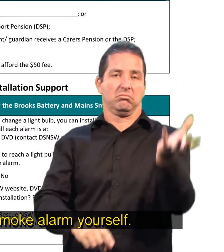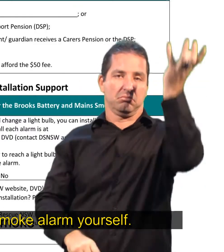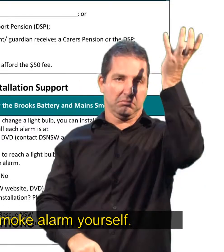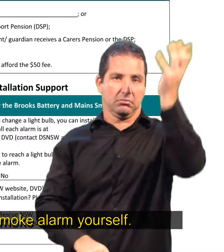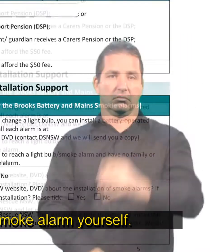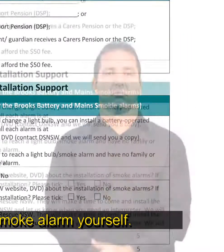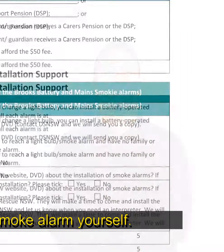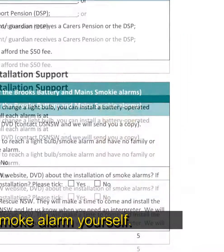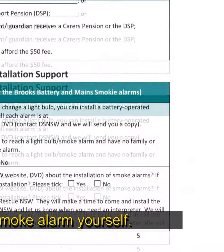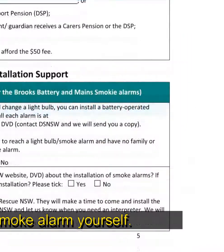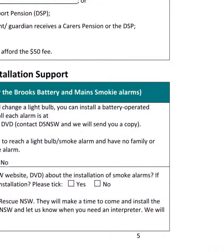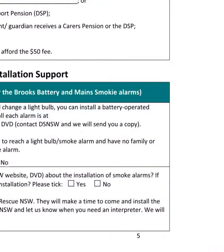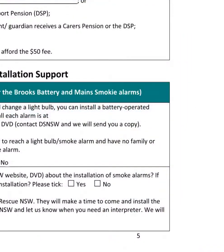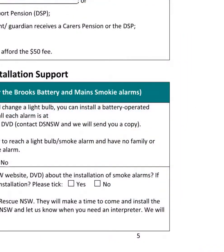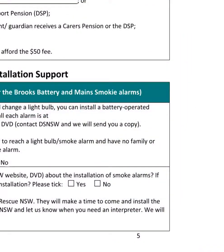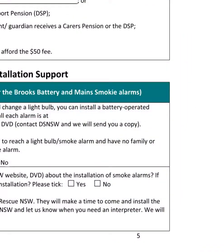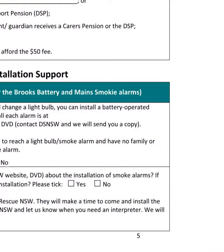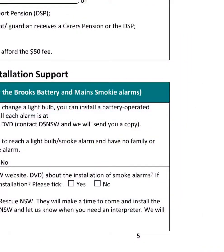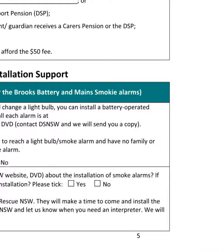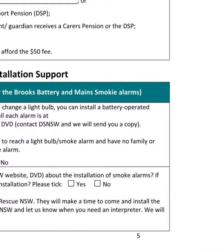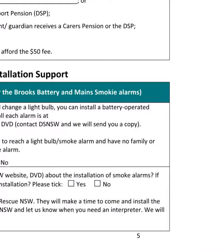alarm yourself.